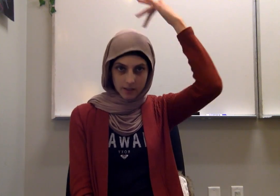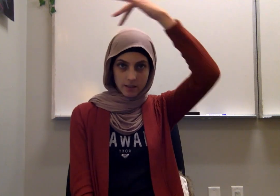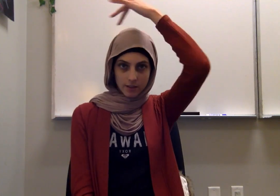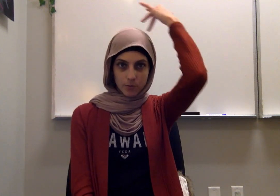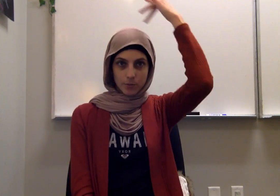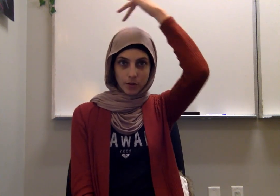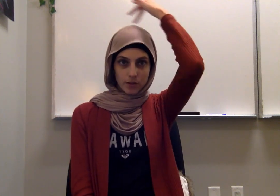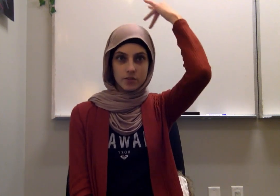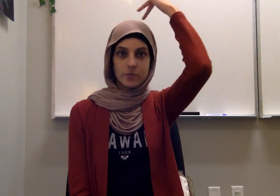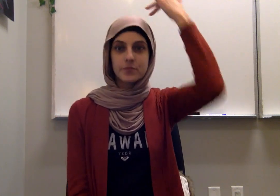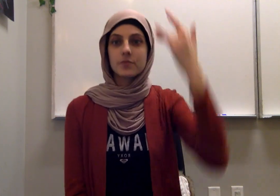bald.